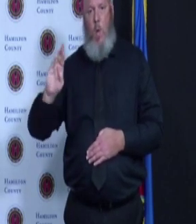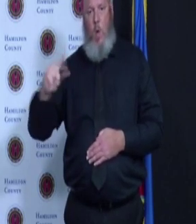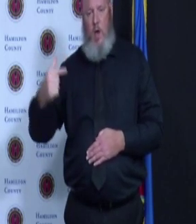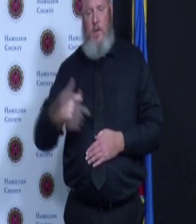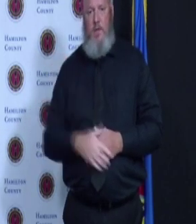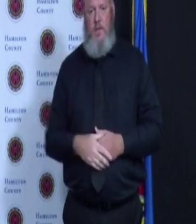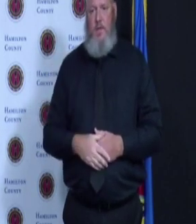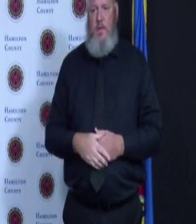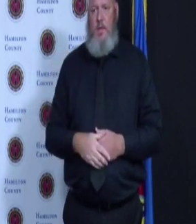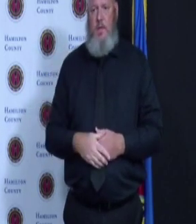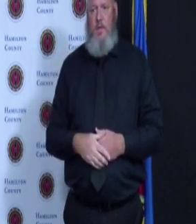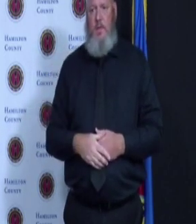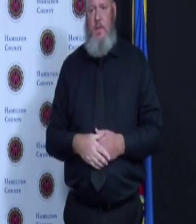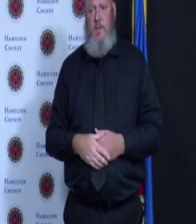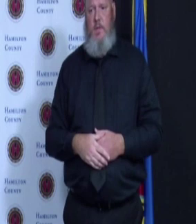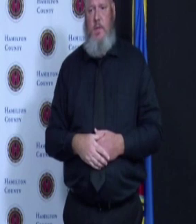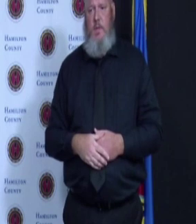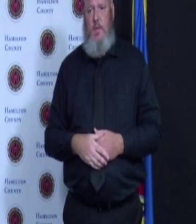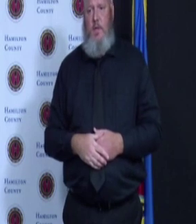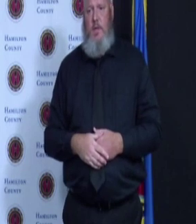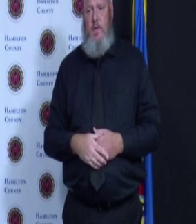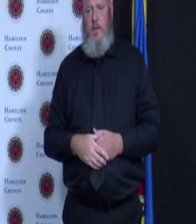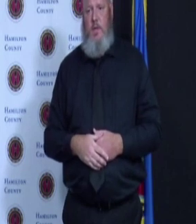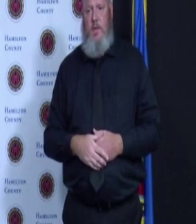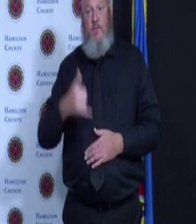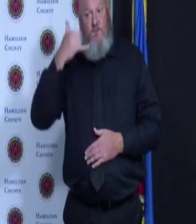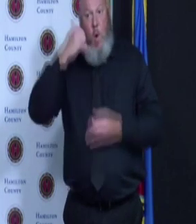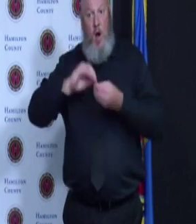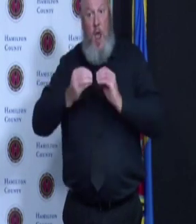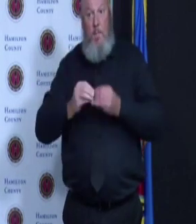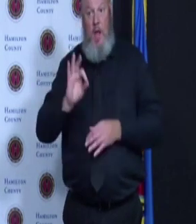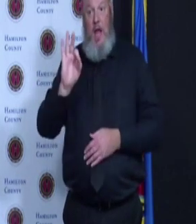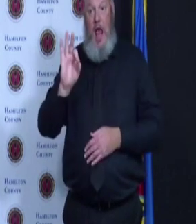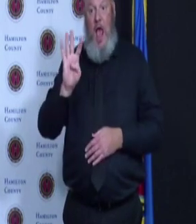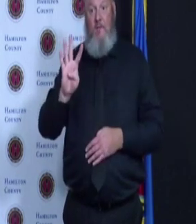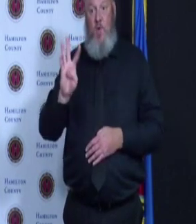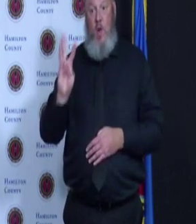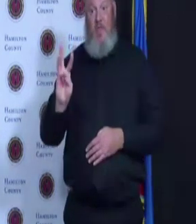hchjs.org, or call 946-1000. Sorry about that.